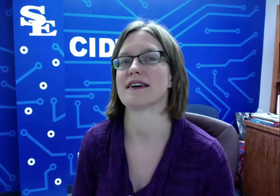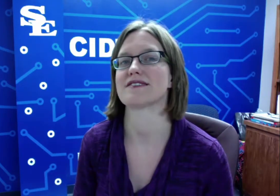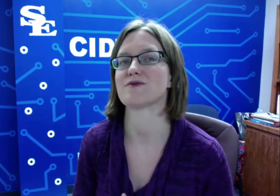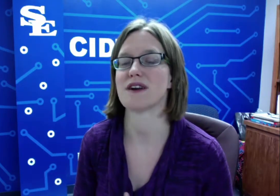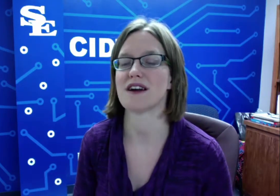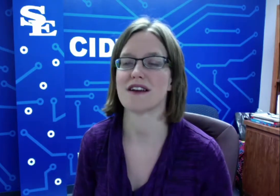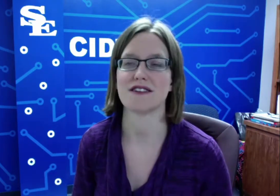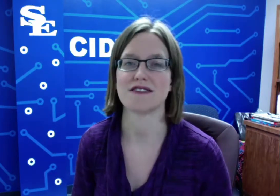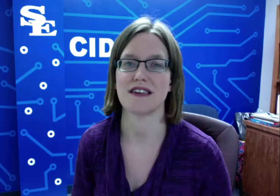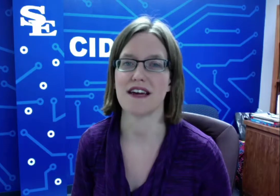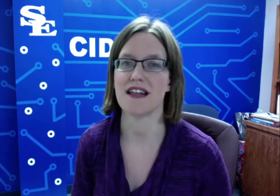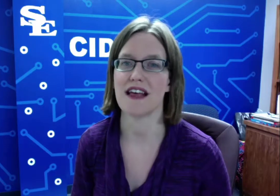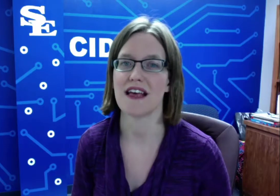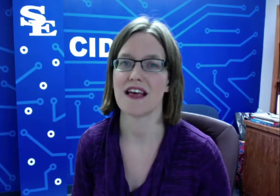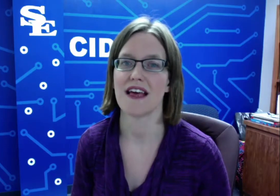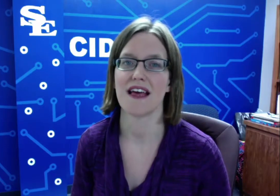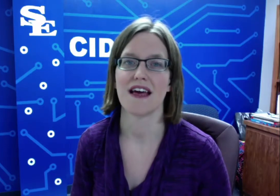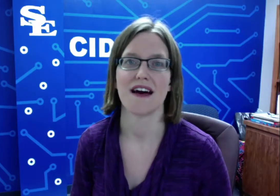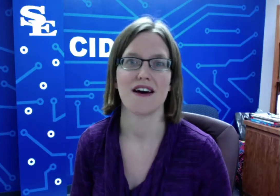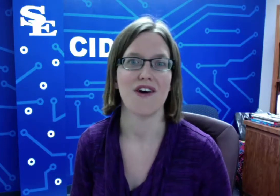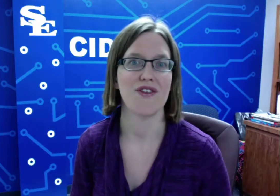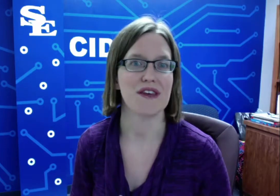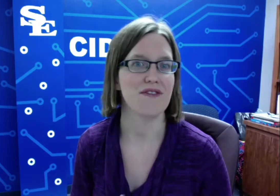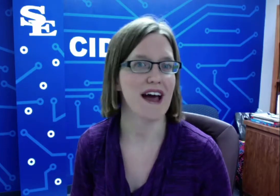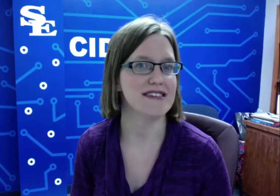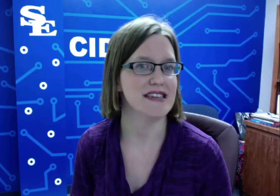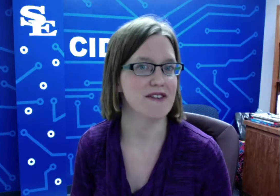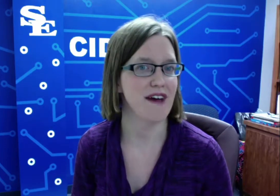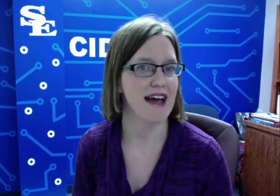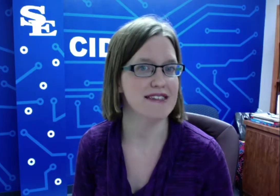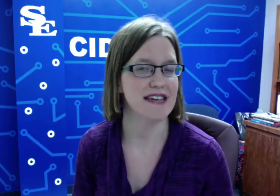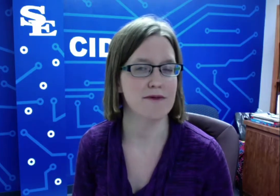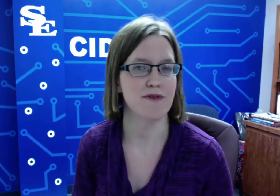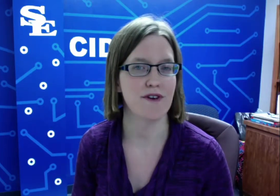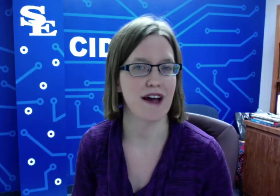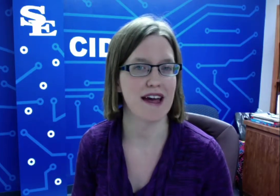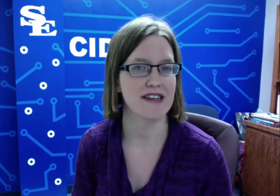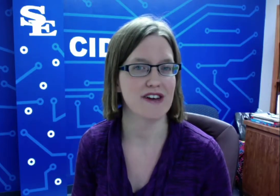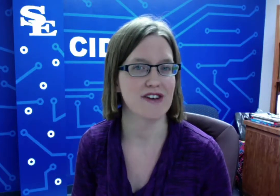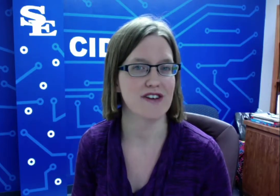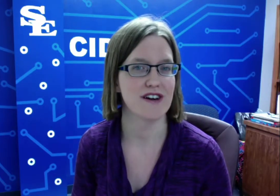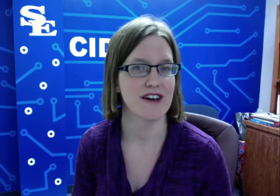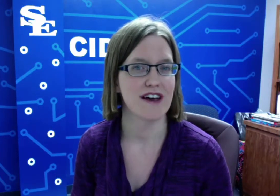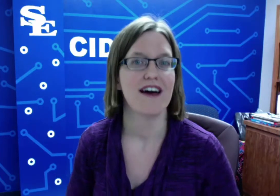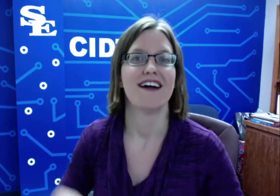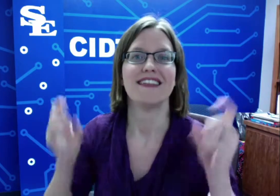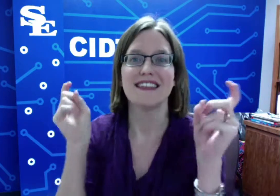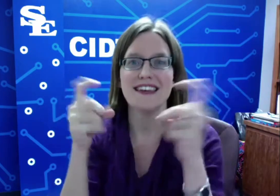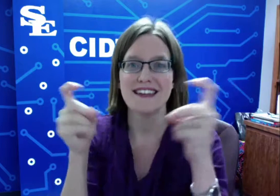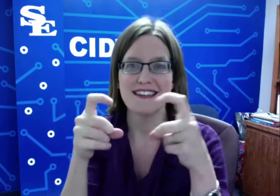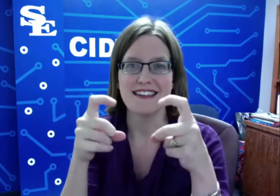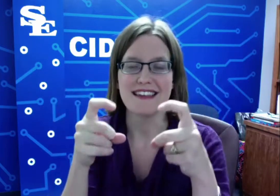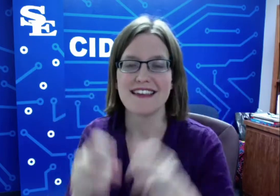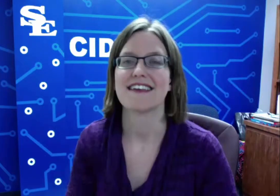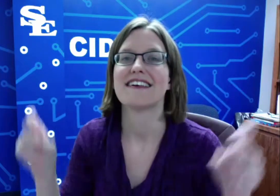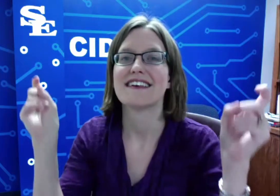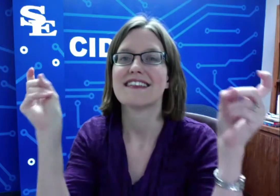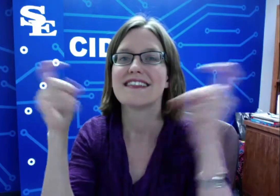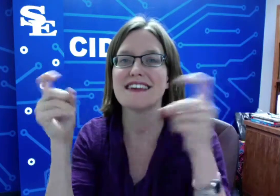Next word. Do you see it? Oh, think fast. Think fast. Say it before I do. Little.